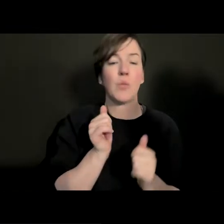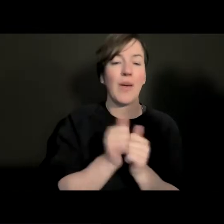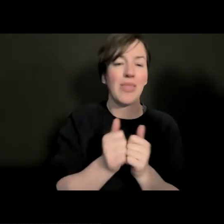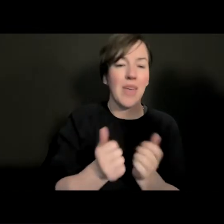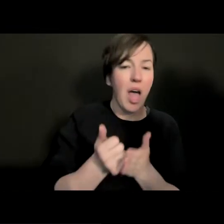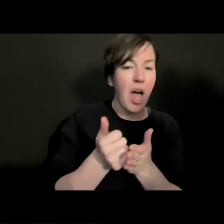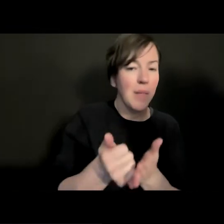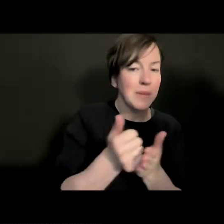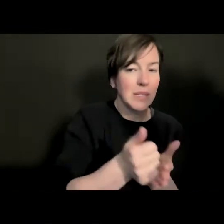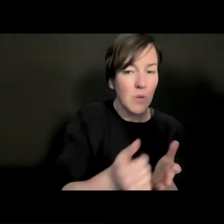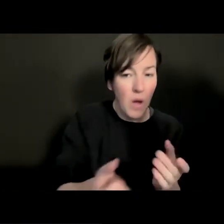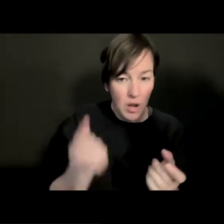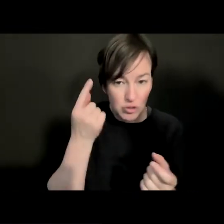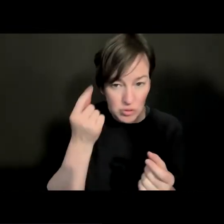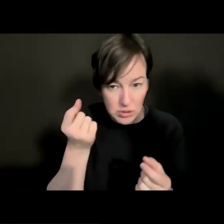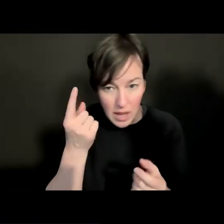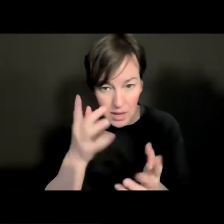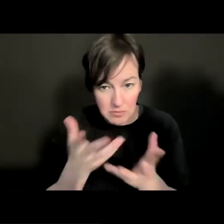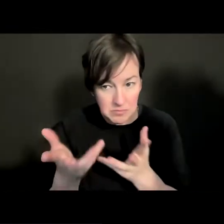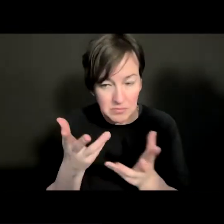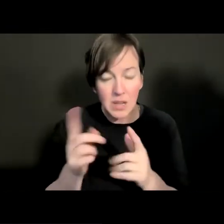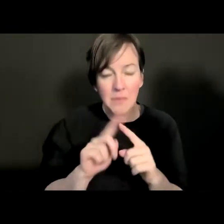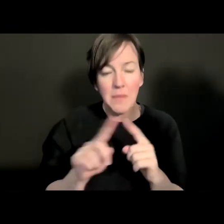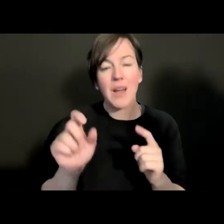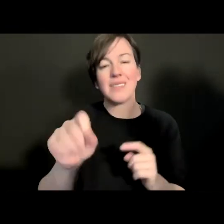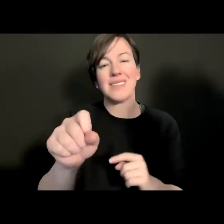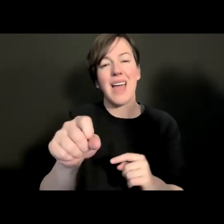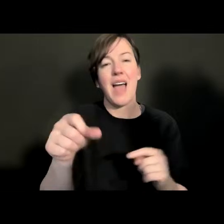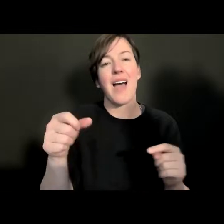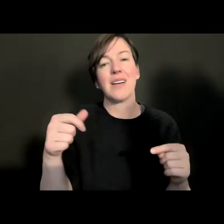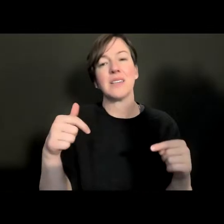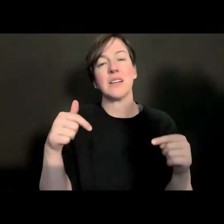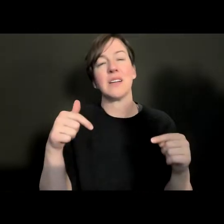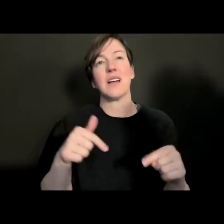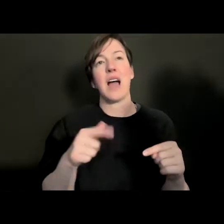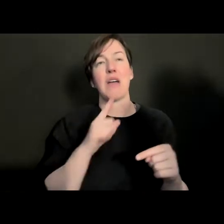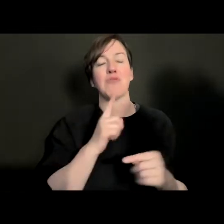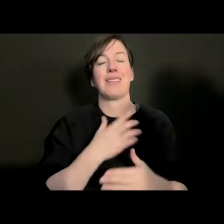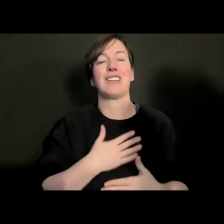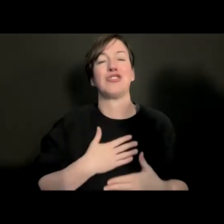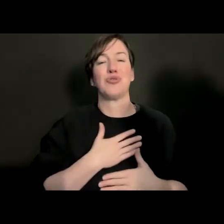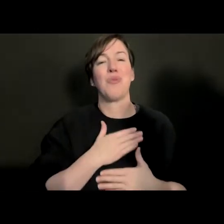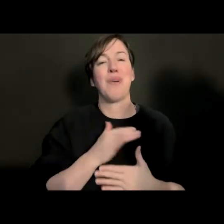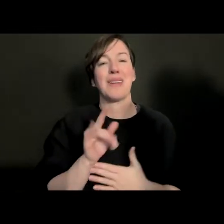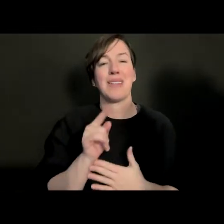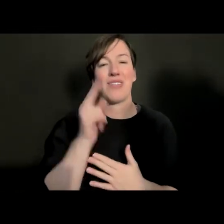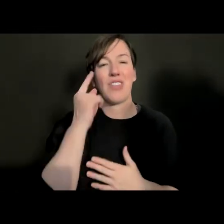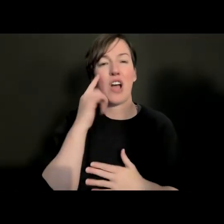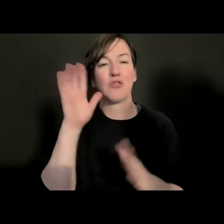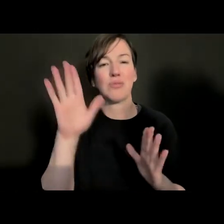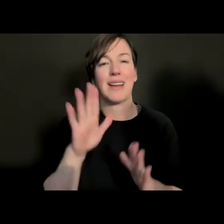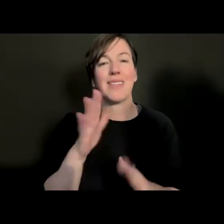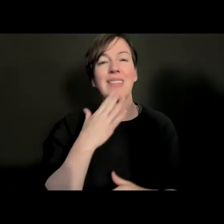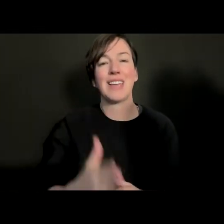understand. But yeah, no, I enjoyed it. I thought it was great. So thank you.